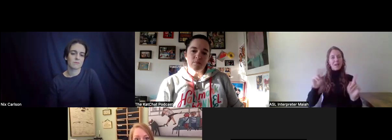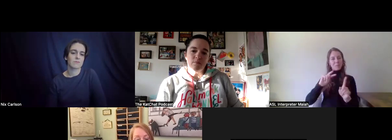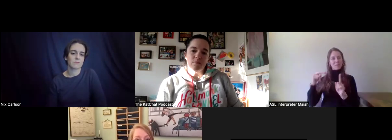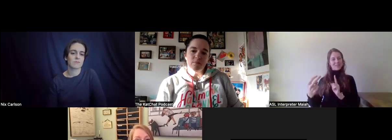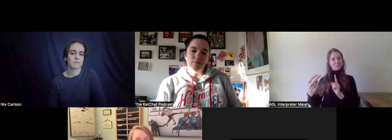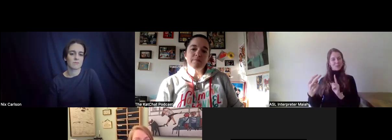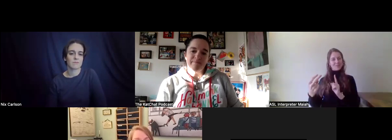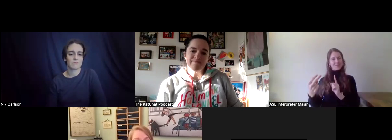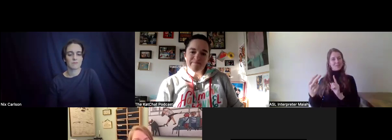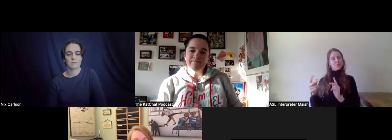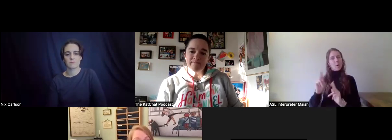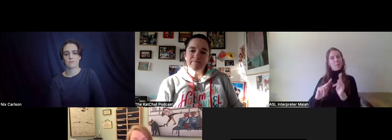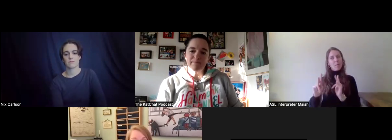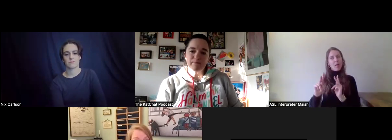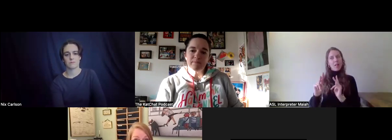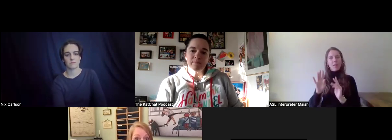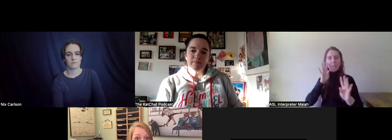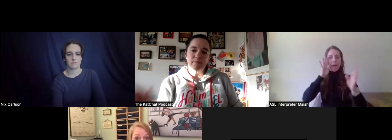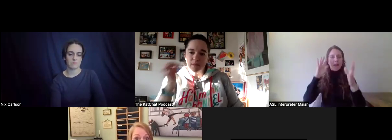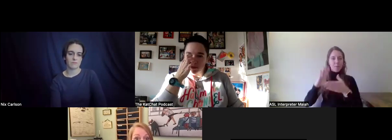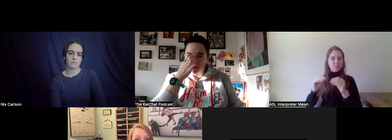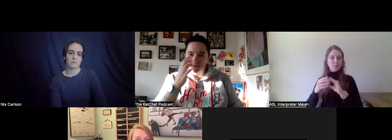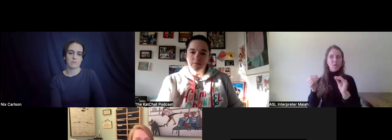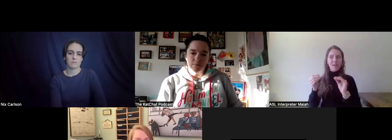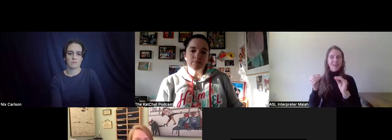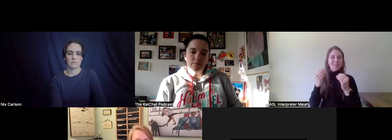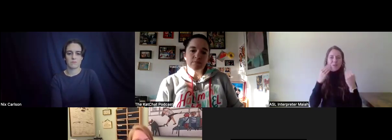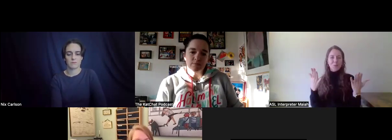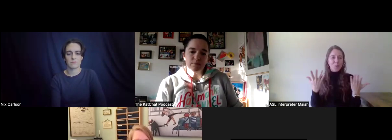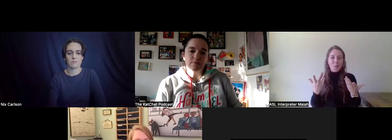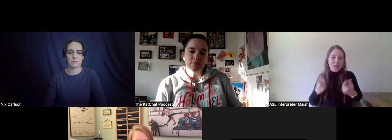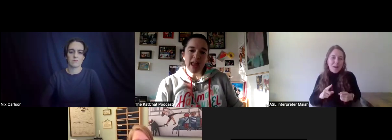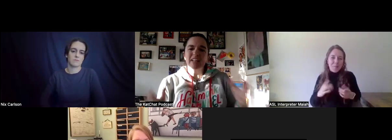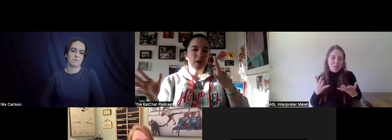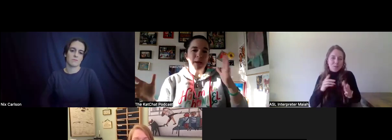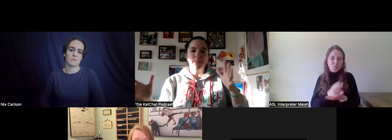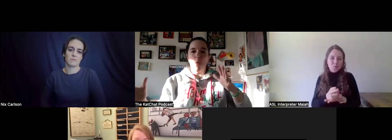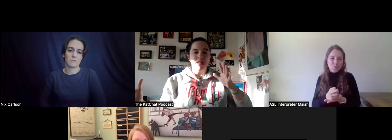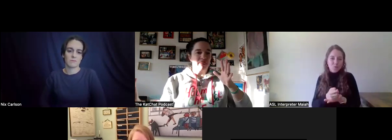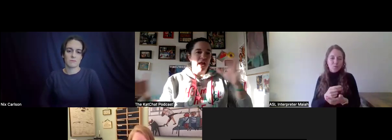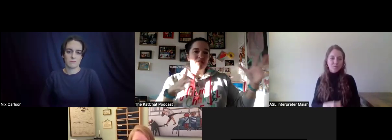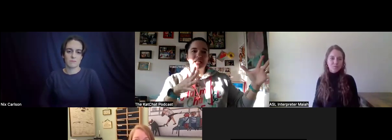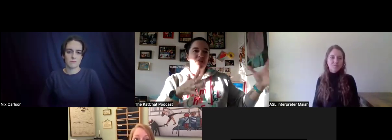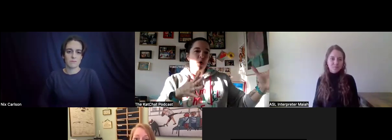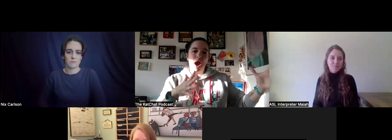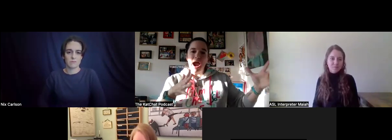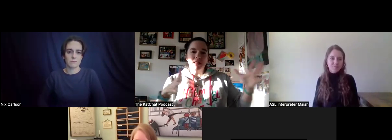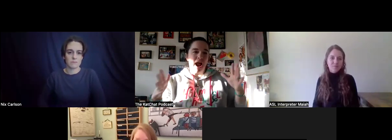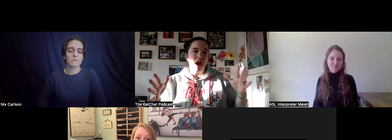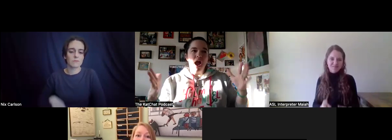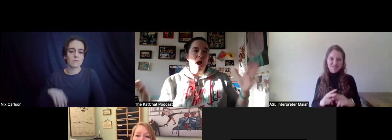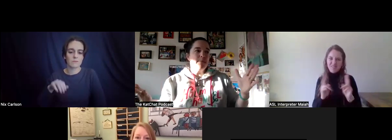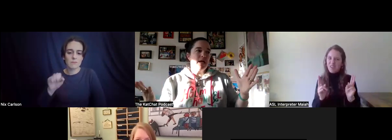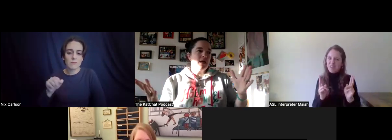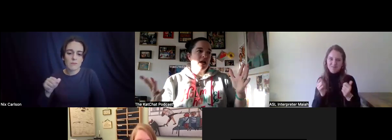people who are just making up a story they don't know is true, right? So Yeah, some that's people were like very, give away,